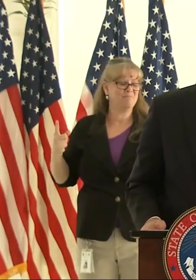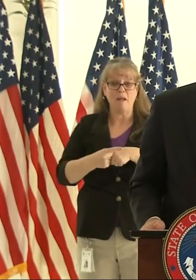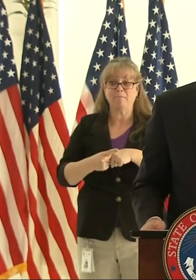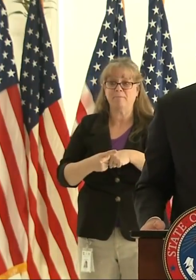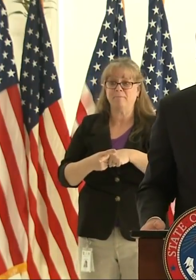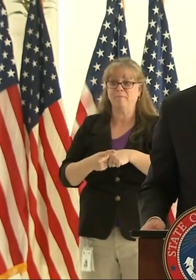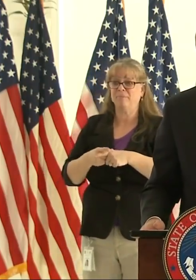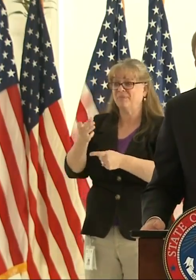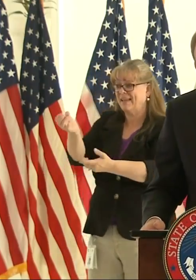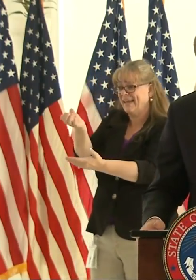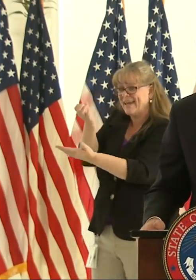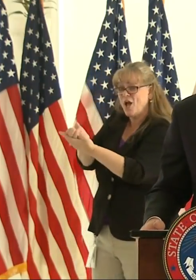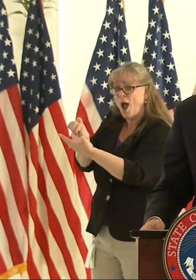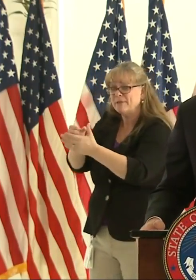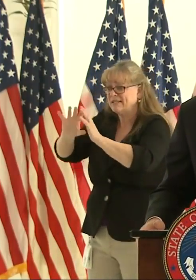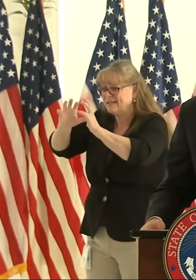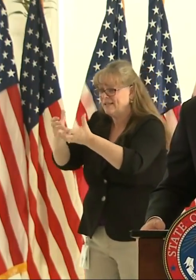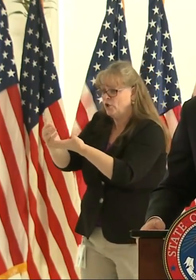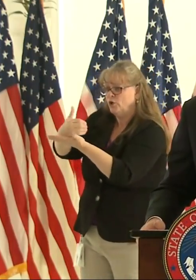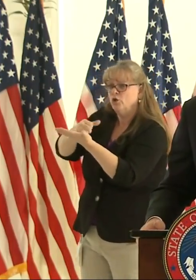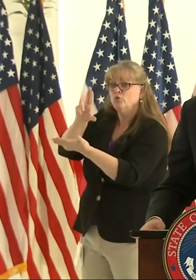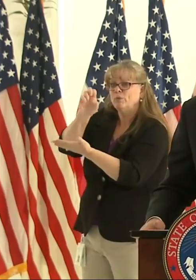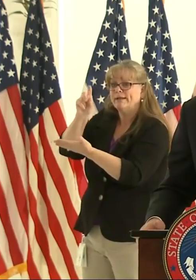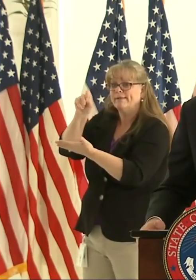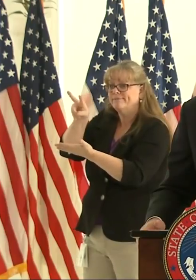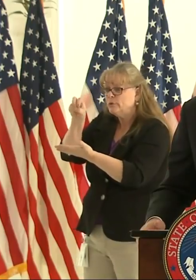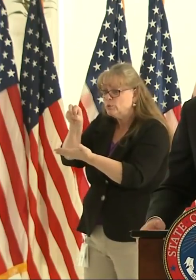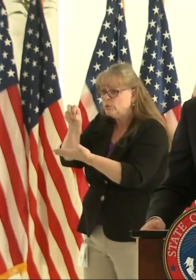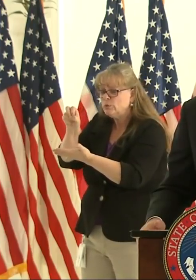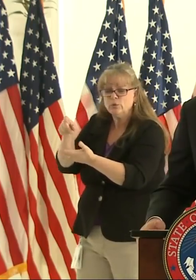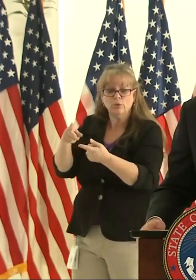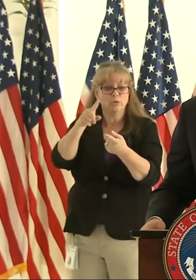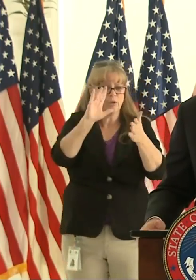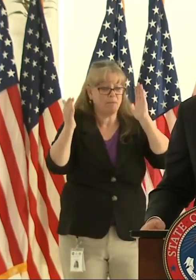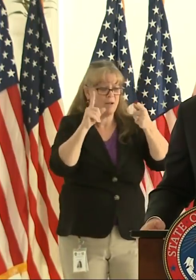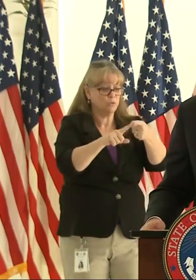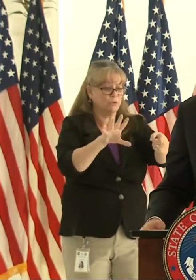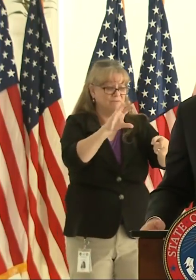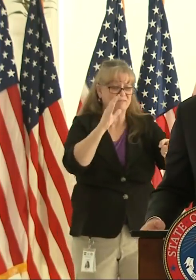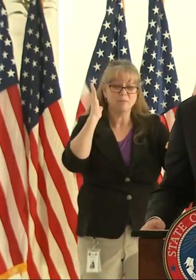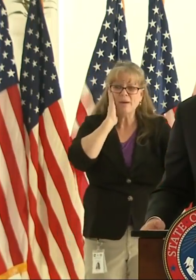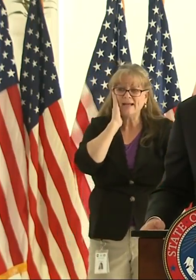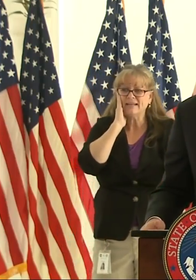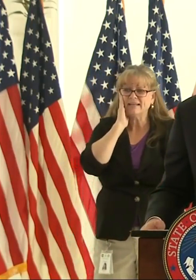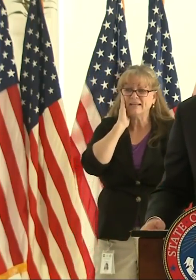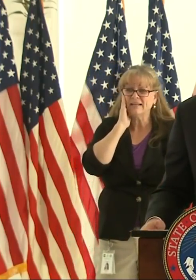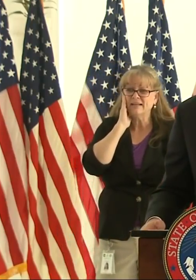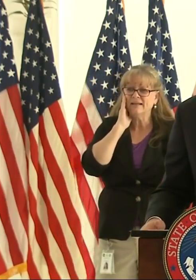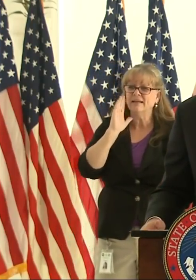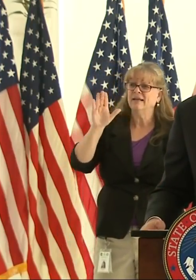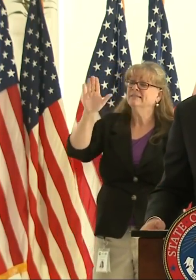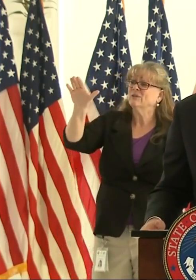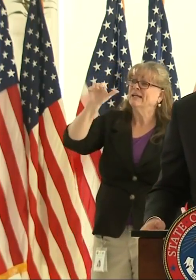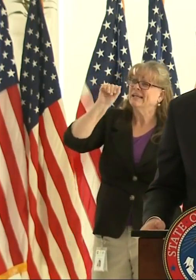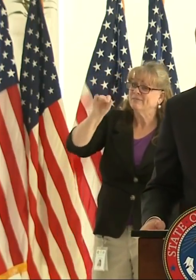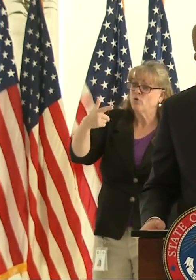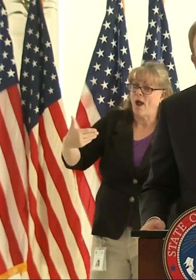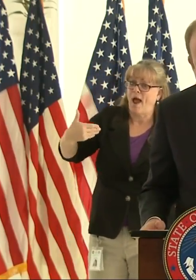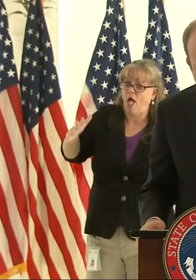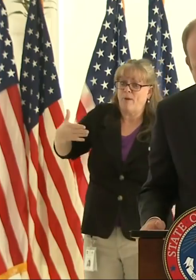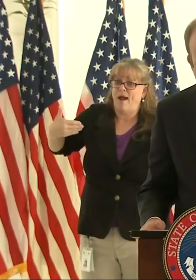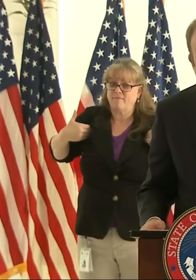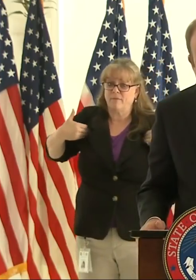economic productivity. So if having these beds, which it does help you open earlier, of course, we should support Mesa County and the rest of the